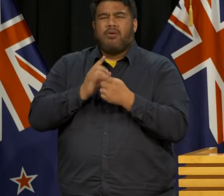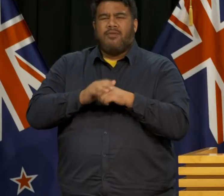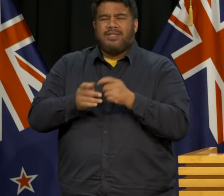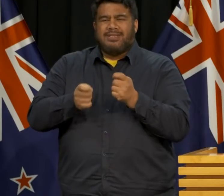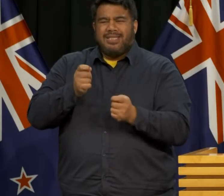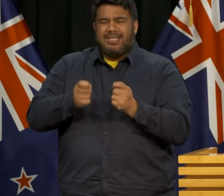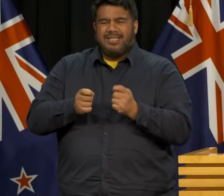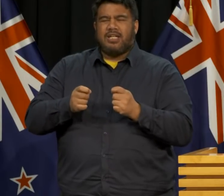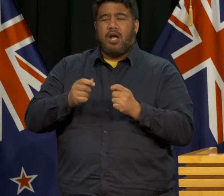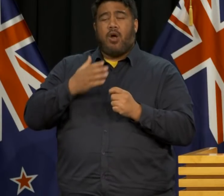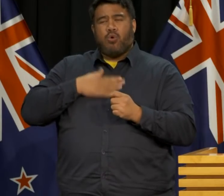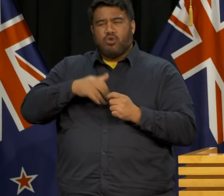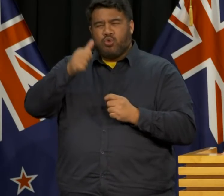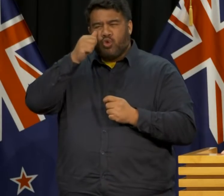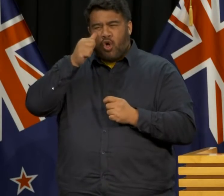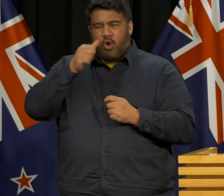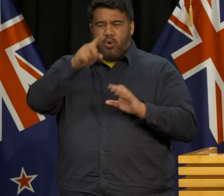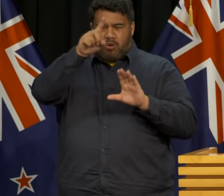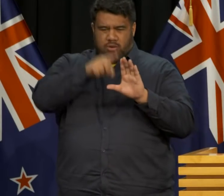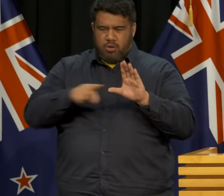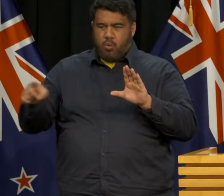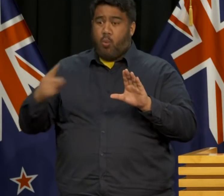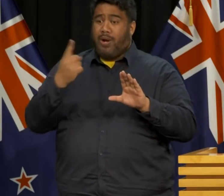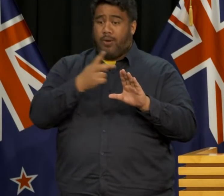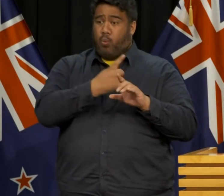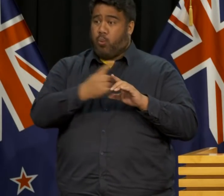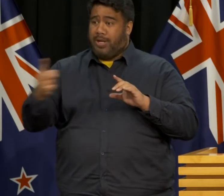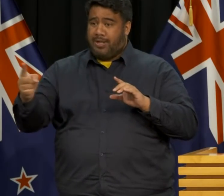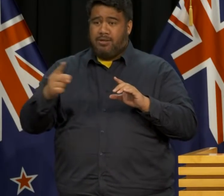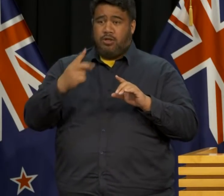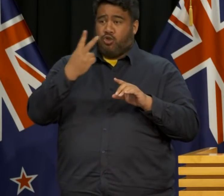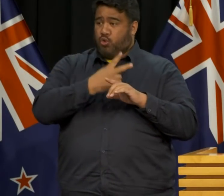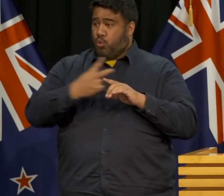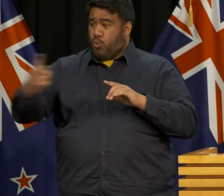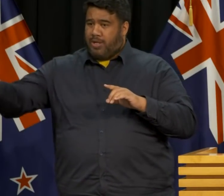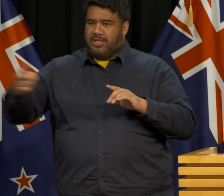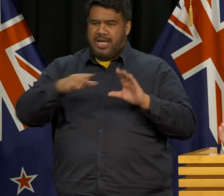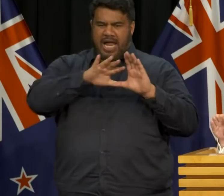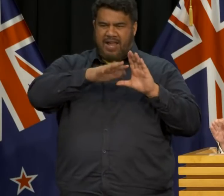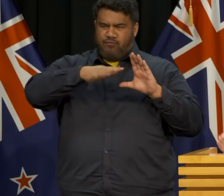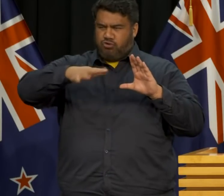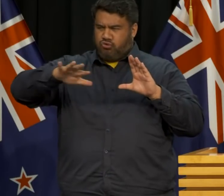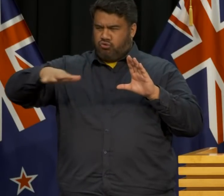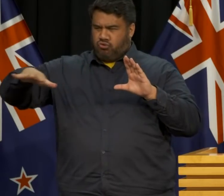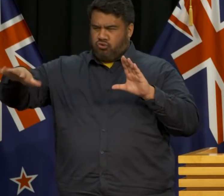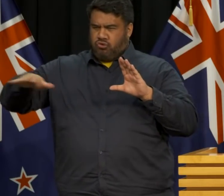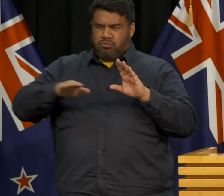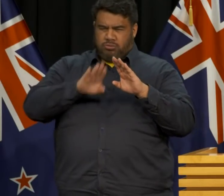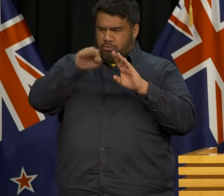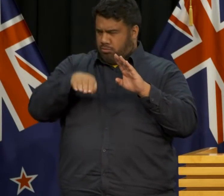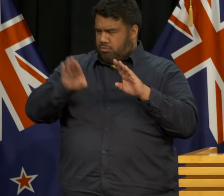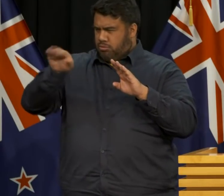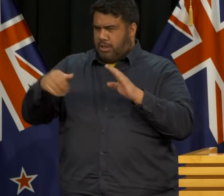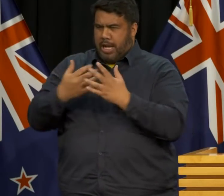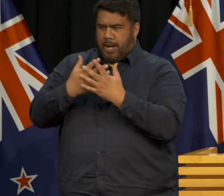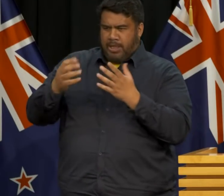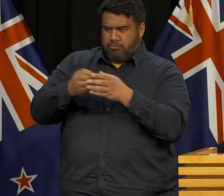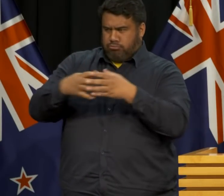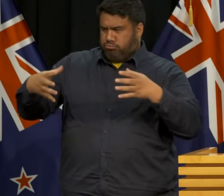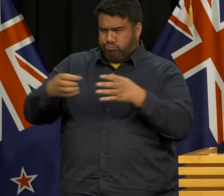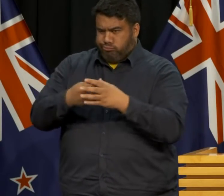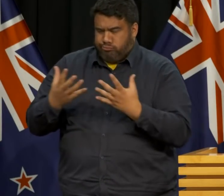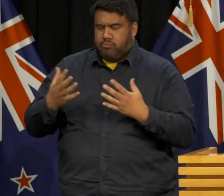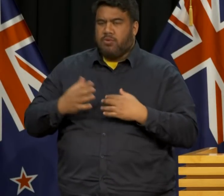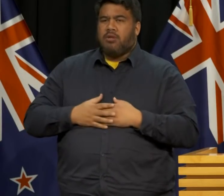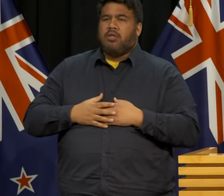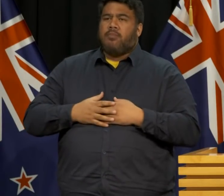the overall averages across, a week or across a fortnight. Numbers do fluctuate on a day-to-day basis based on who presents. So, for example,